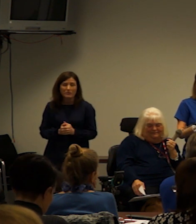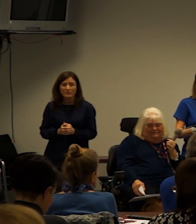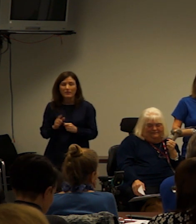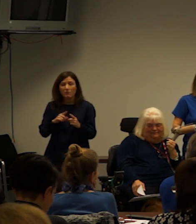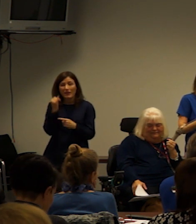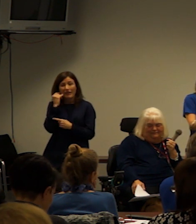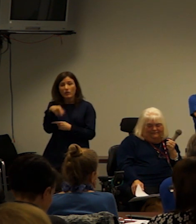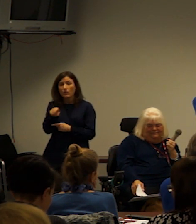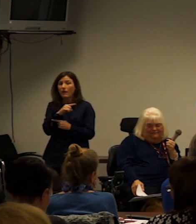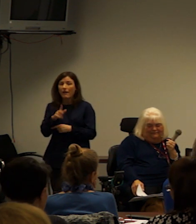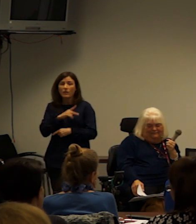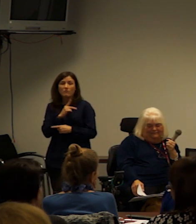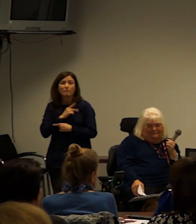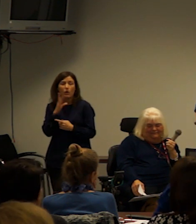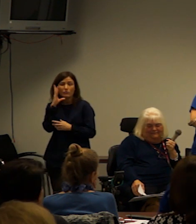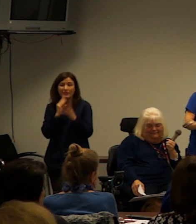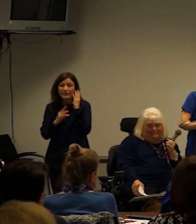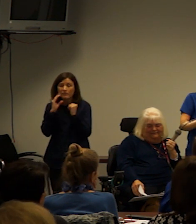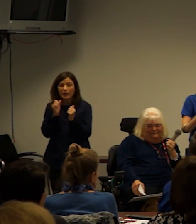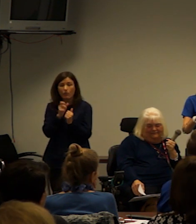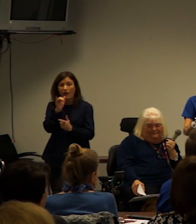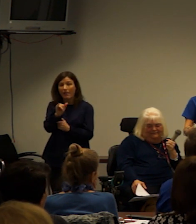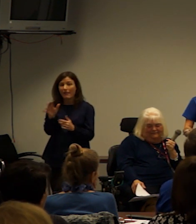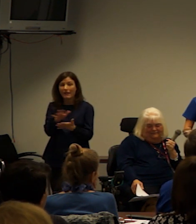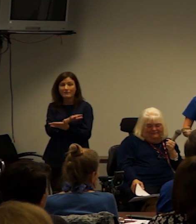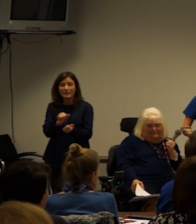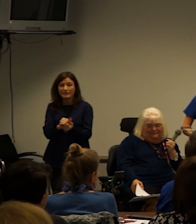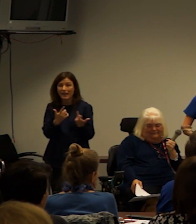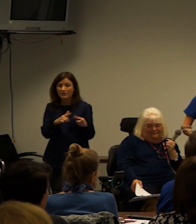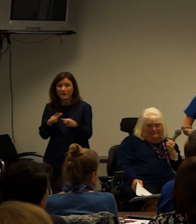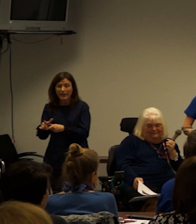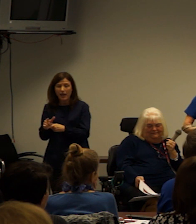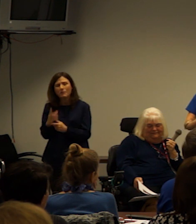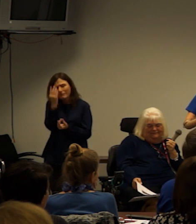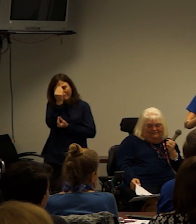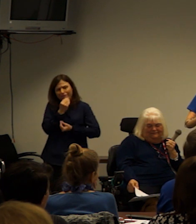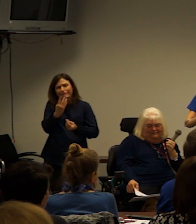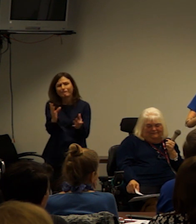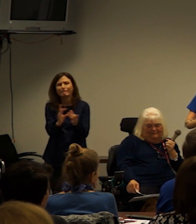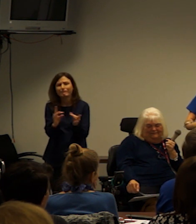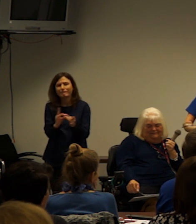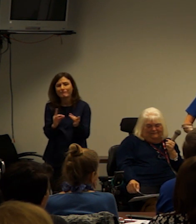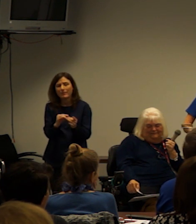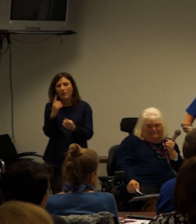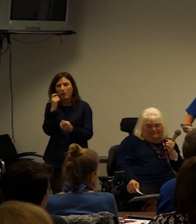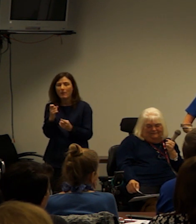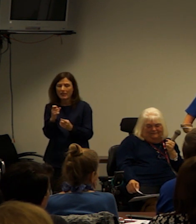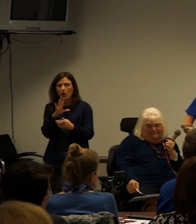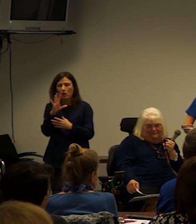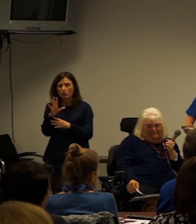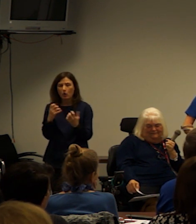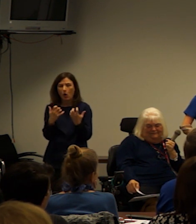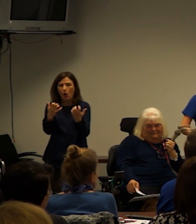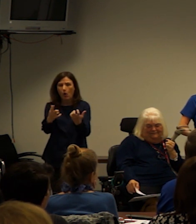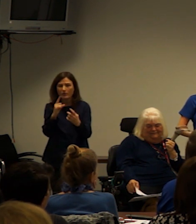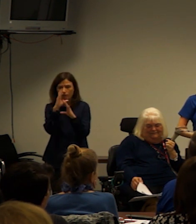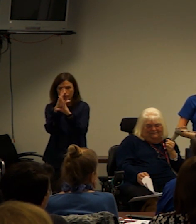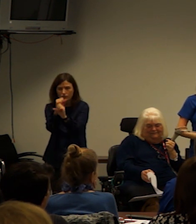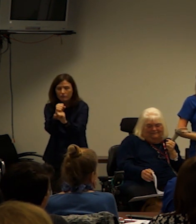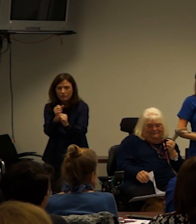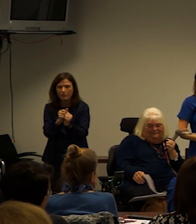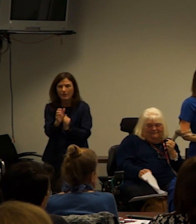personal experience with a disaster that you're talking about, share that personal experience because it engages your audience,